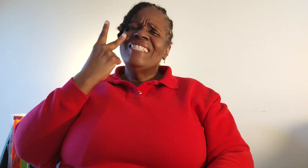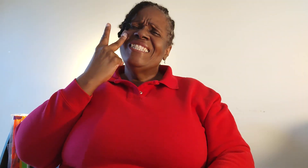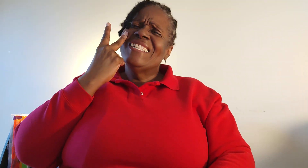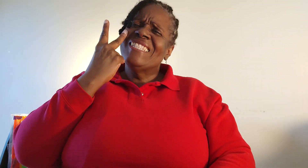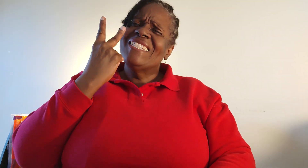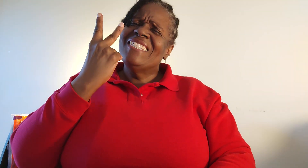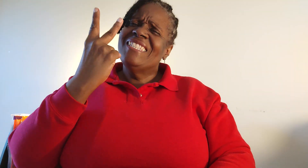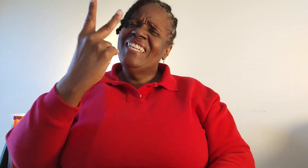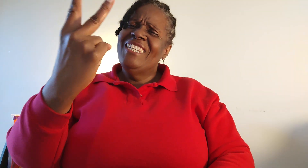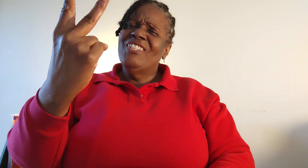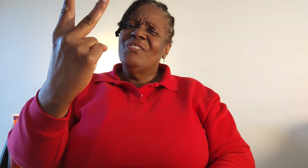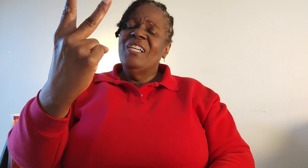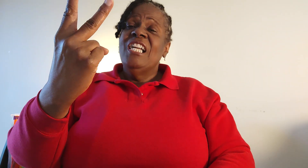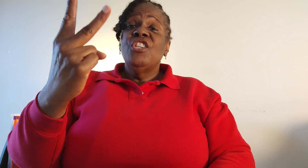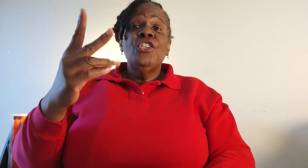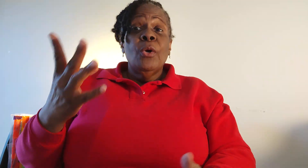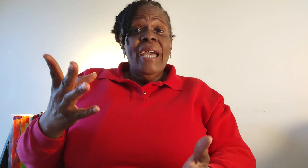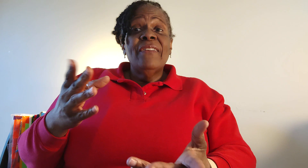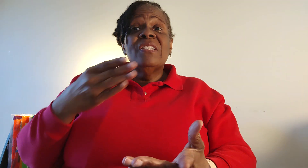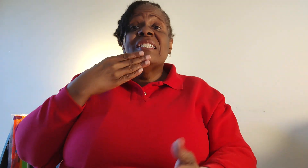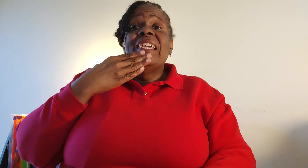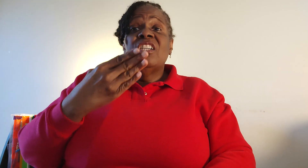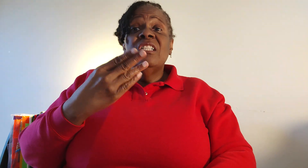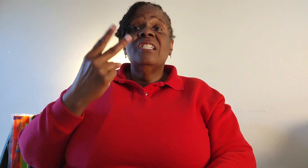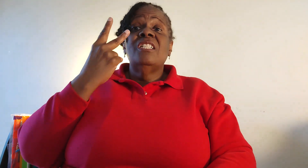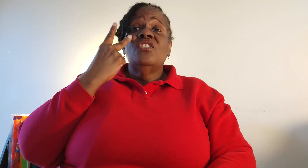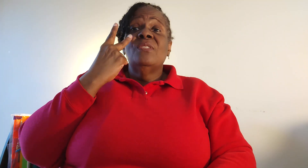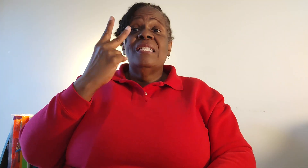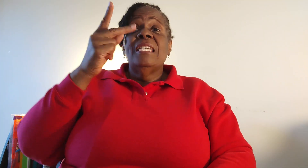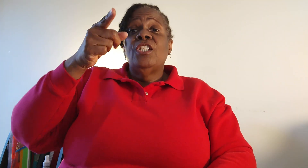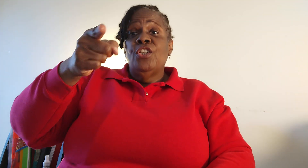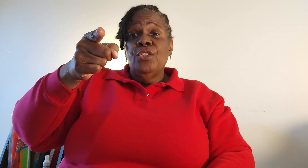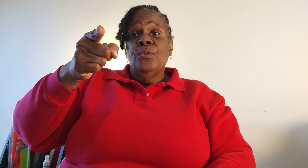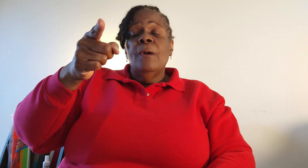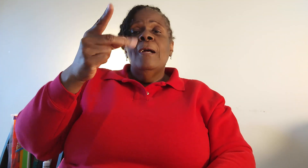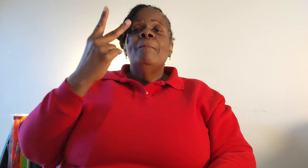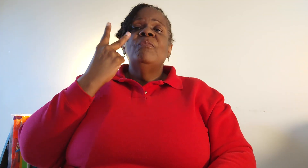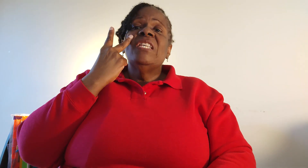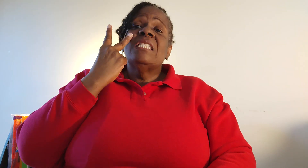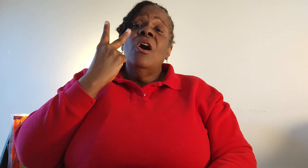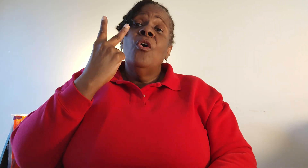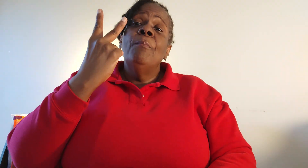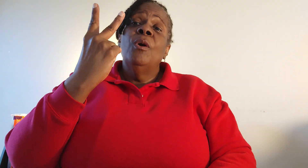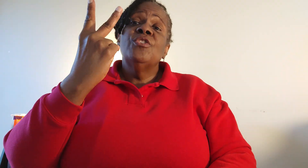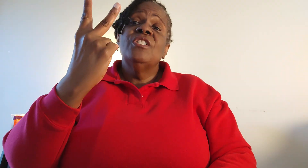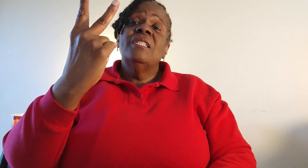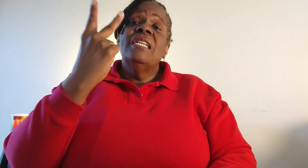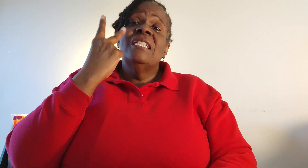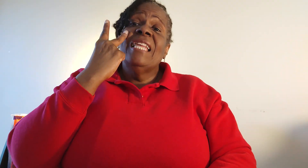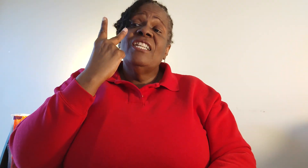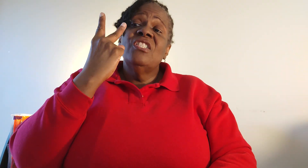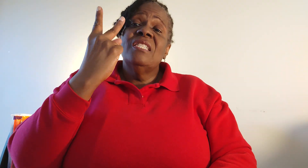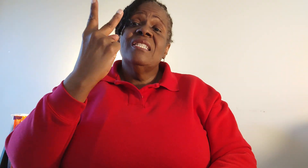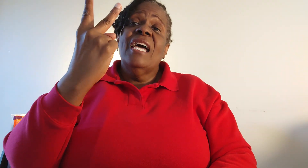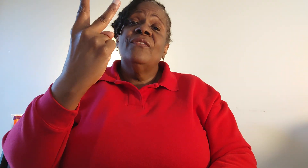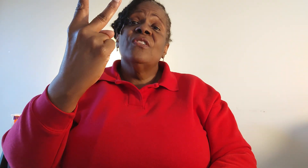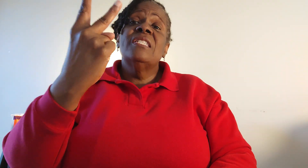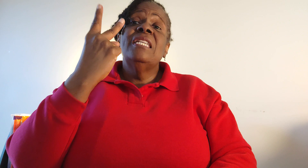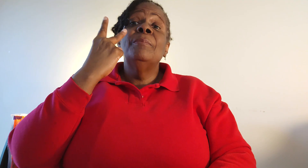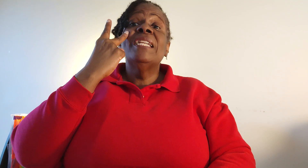to see you. You don't have to say good to see you. This whole motion is not just a sign for see, but as